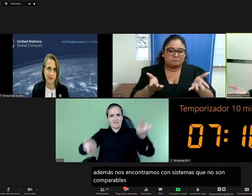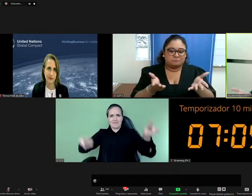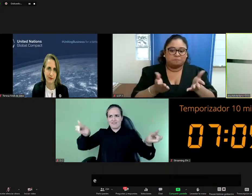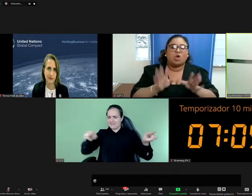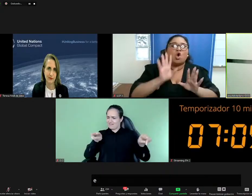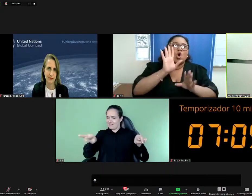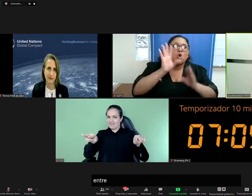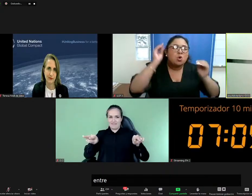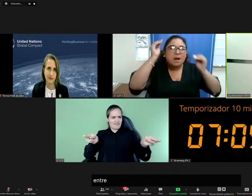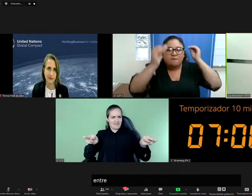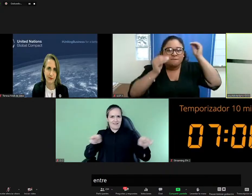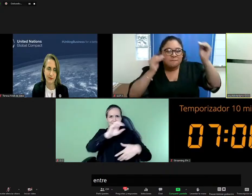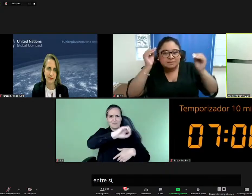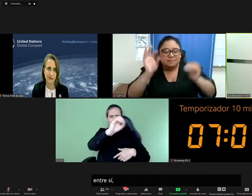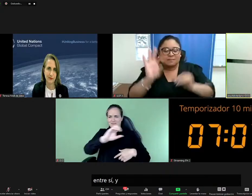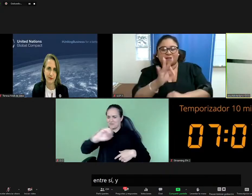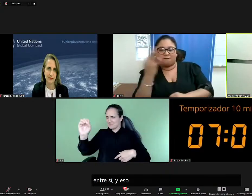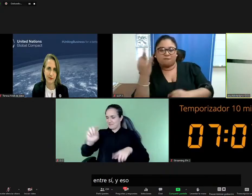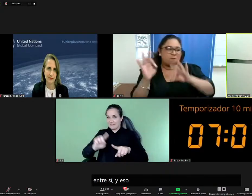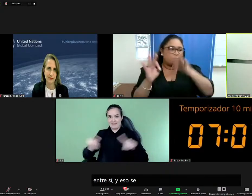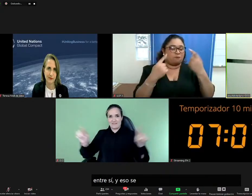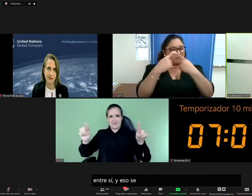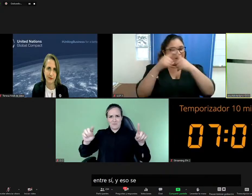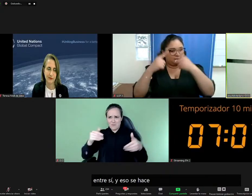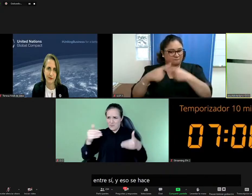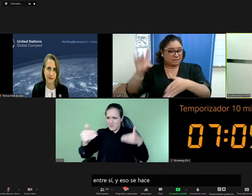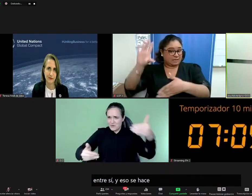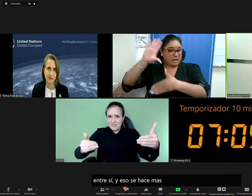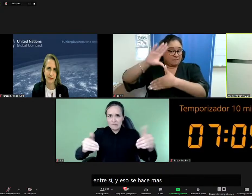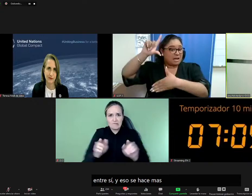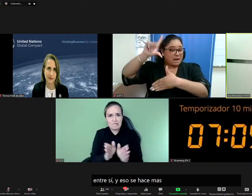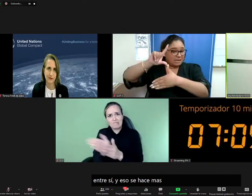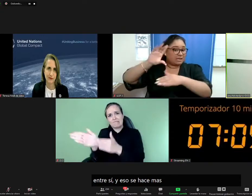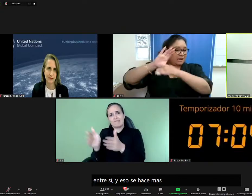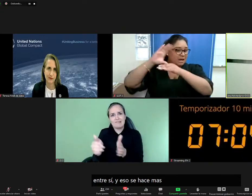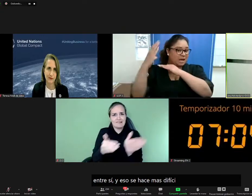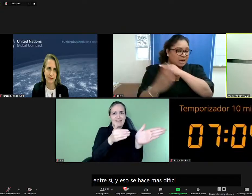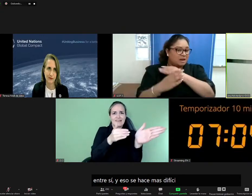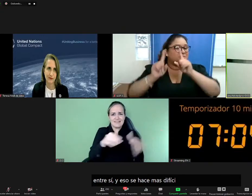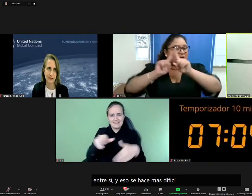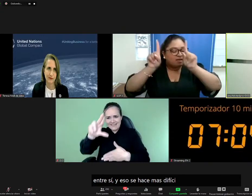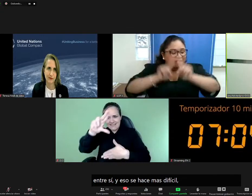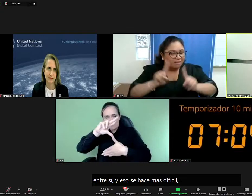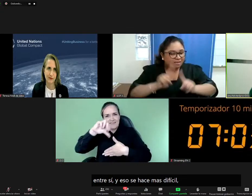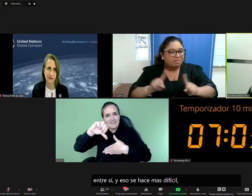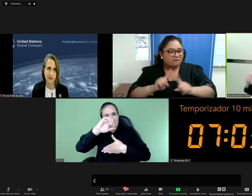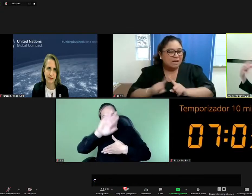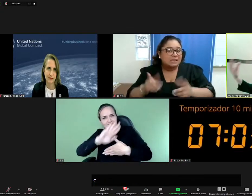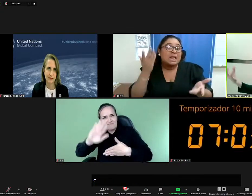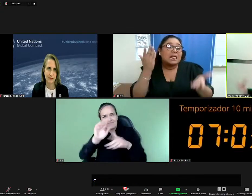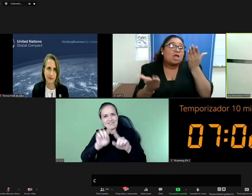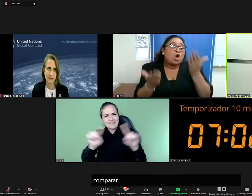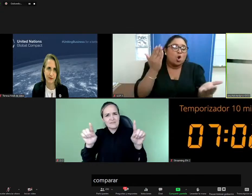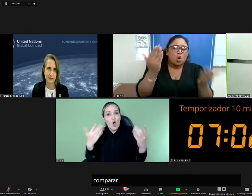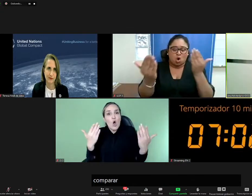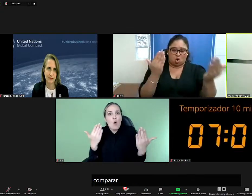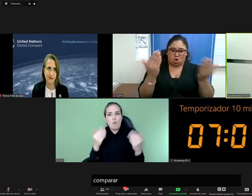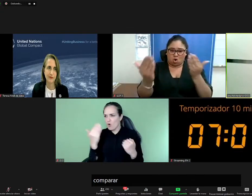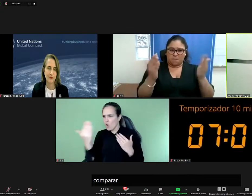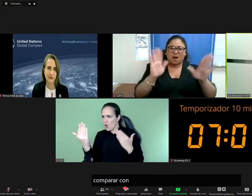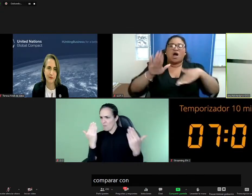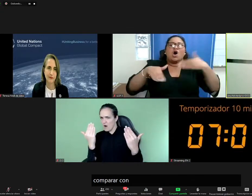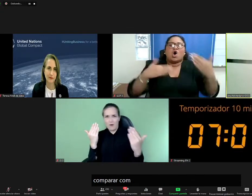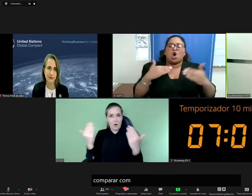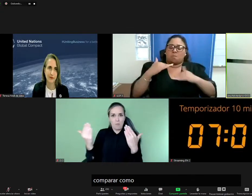even harder like to give a vision a latin american perspective and one the vladimir can the